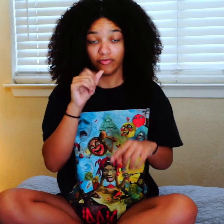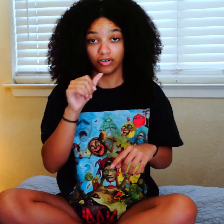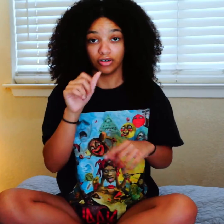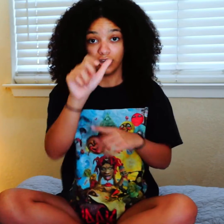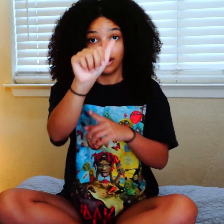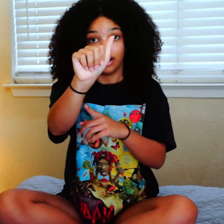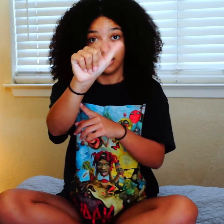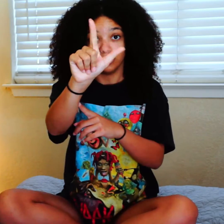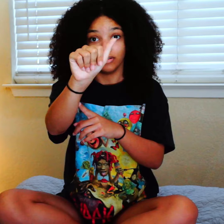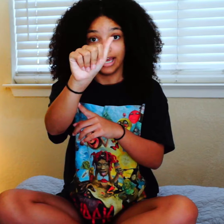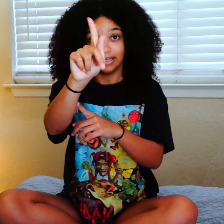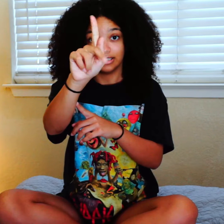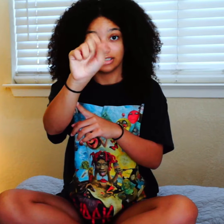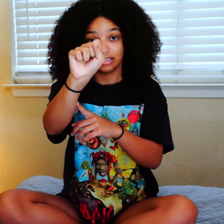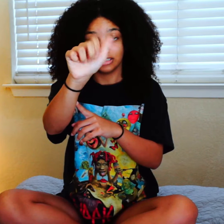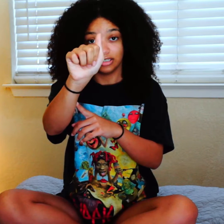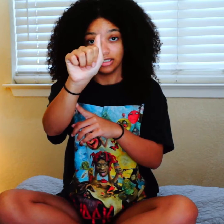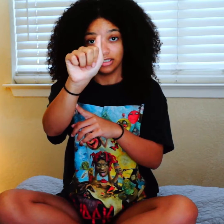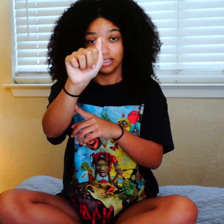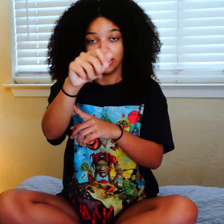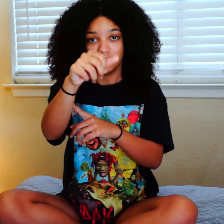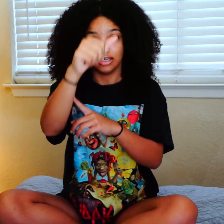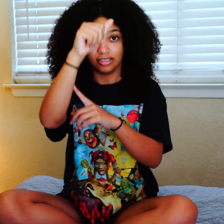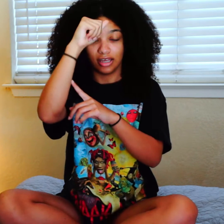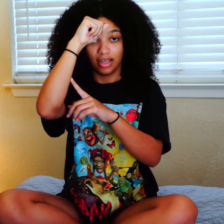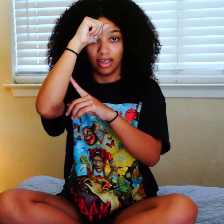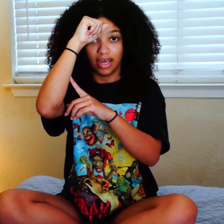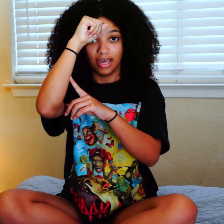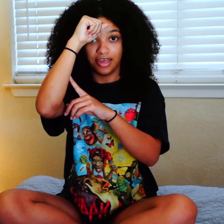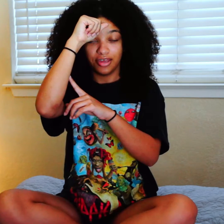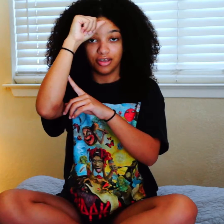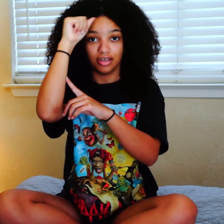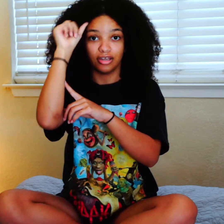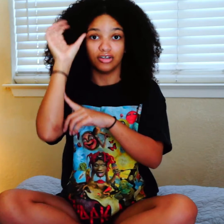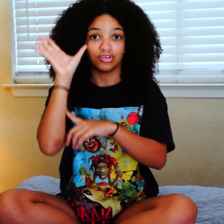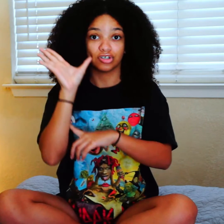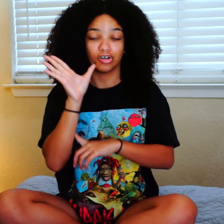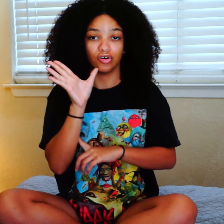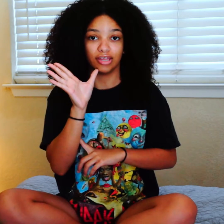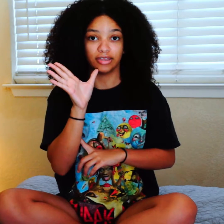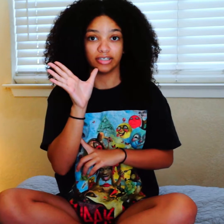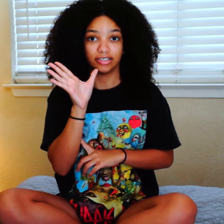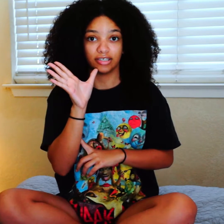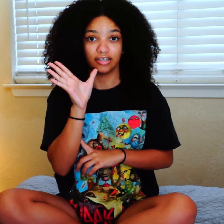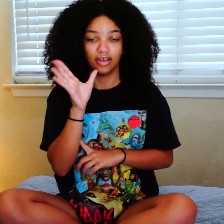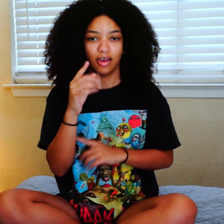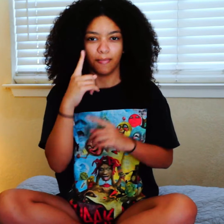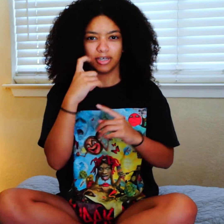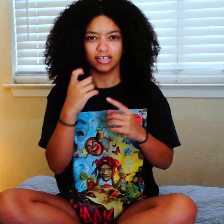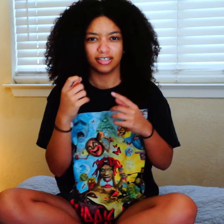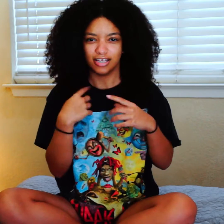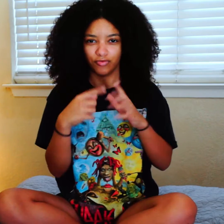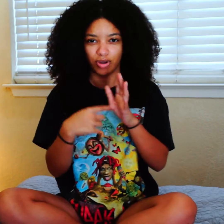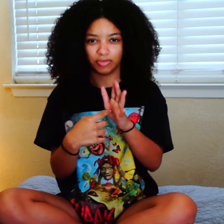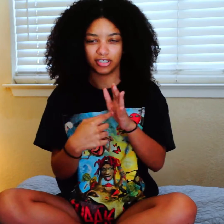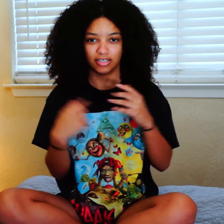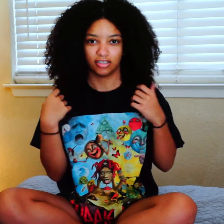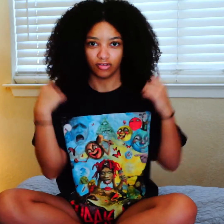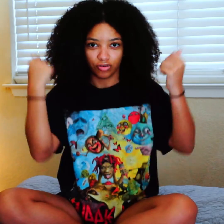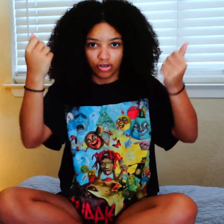for Alaska is A, and you're just gonna go like this, because it represents the little